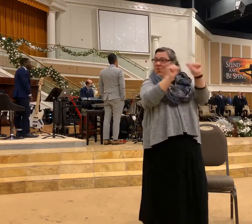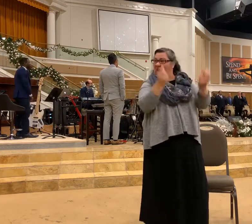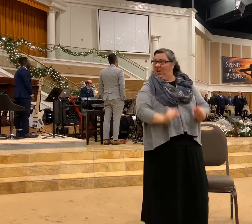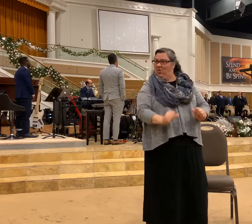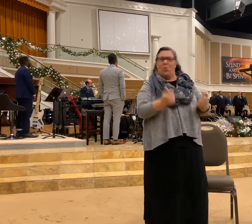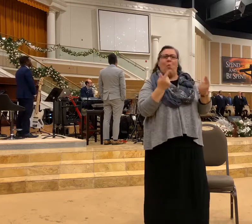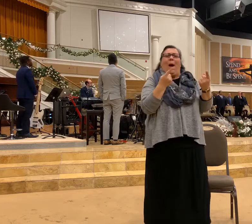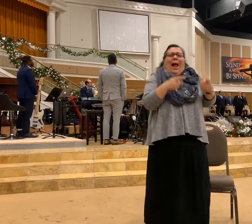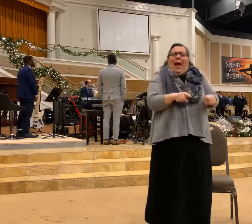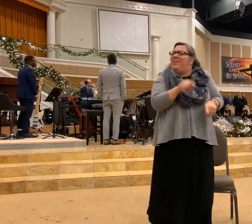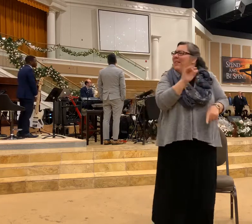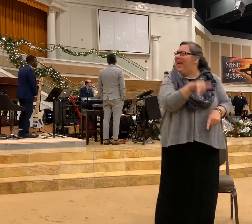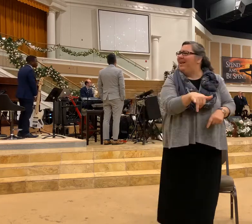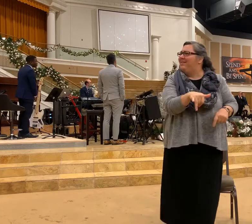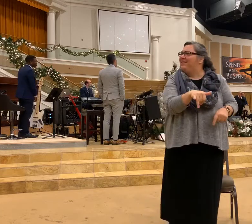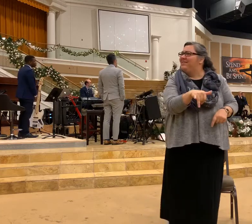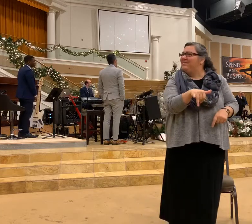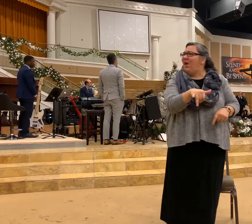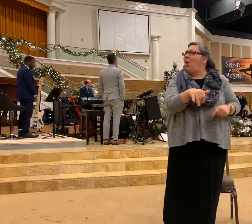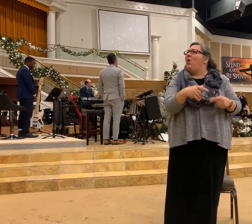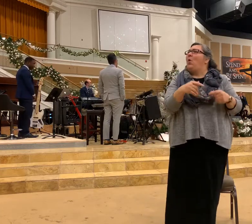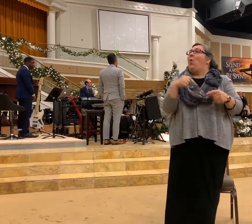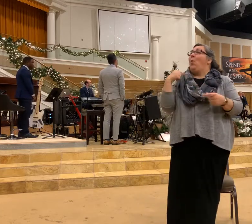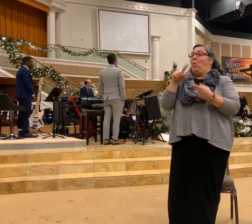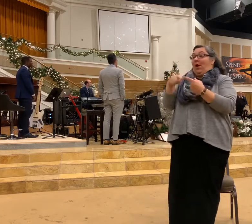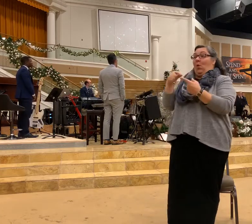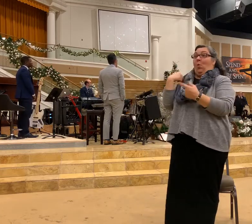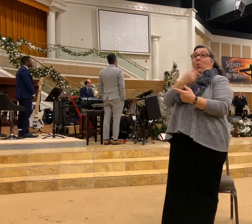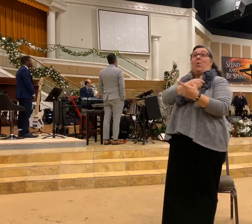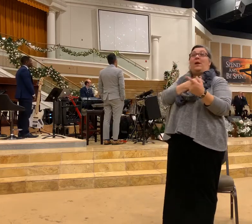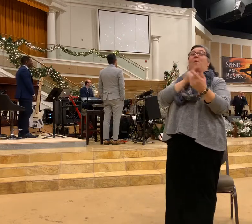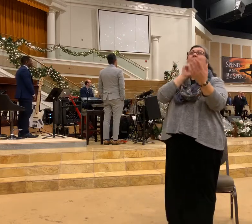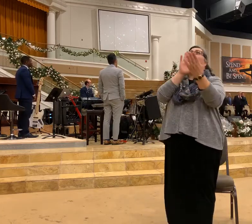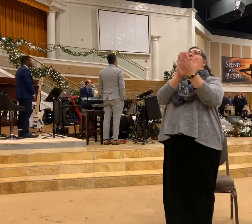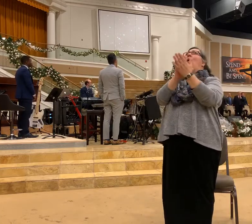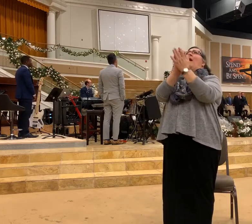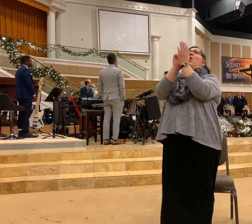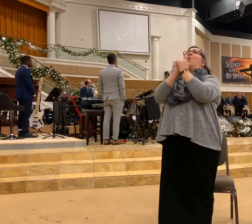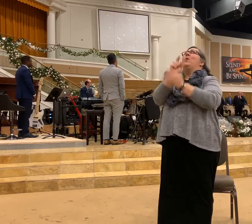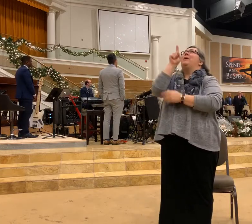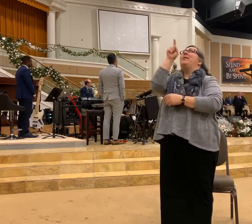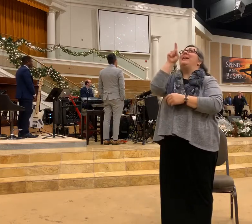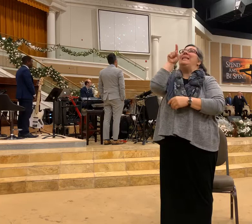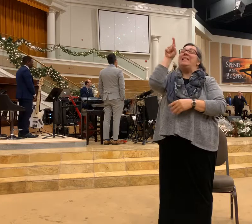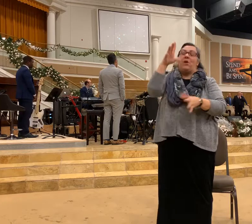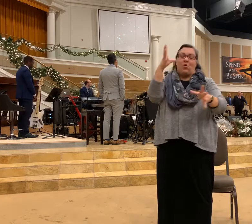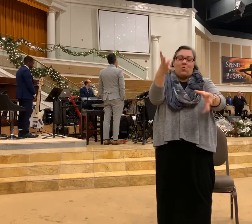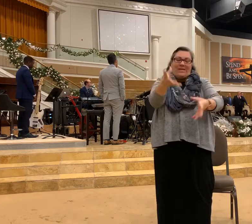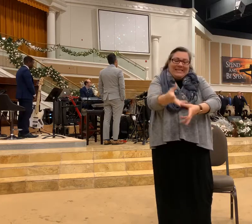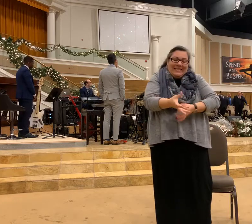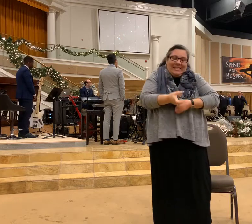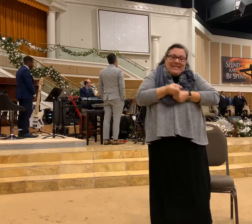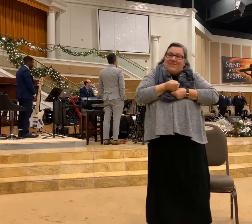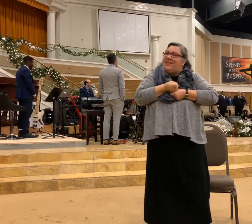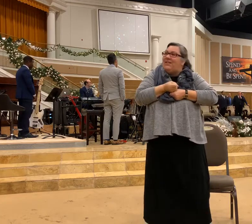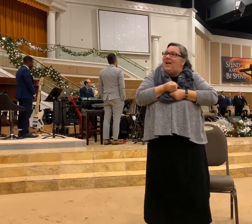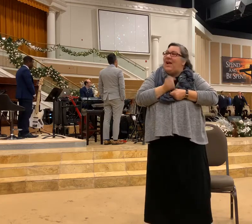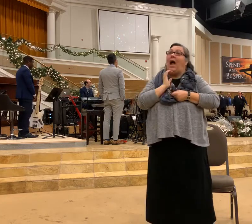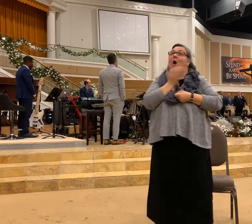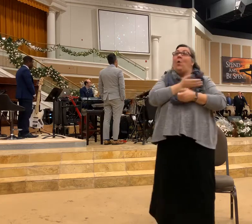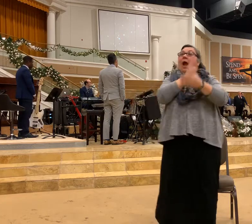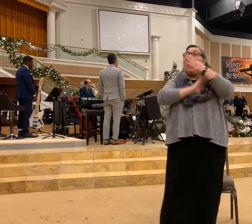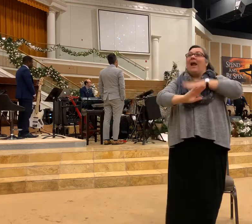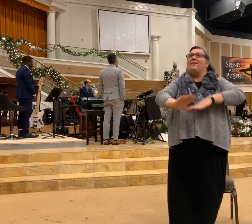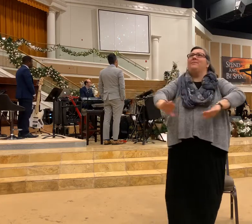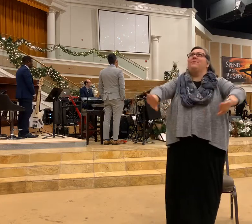That's not what we do when we praise God. When we bring our praise and worship, He receives it. The lifting of our hands is as the